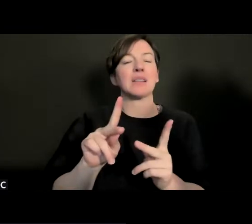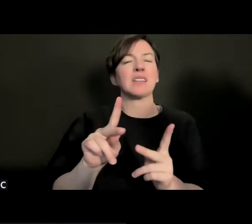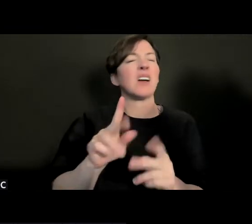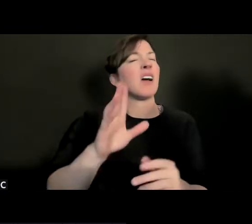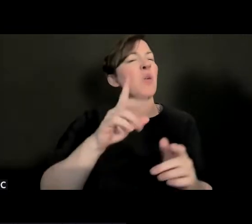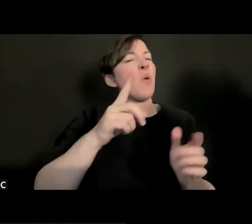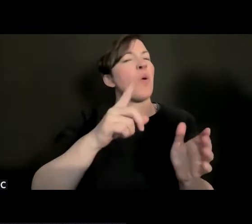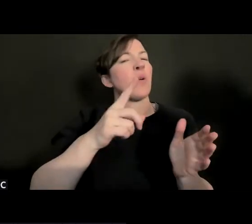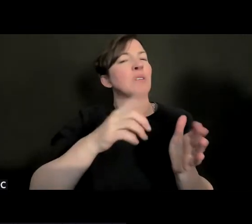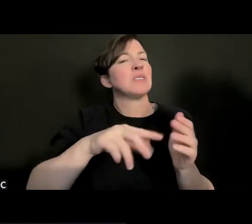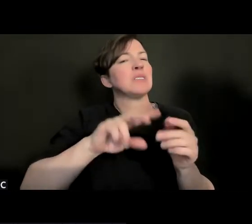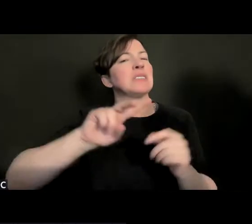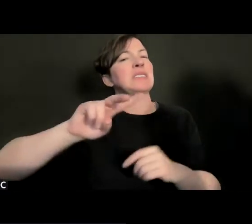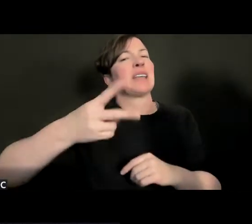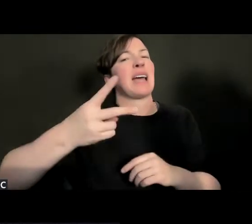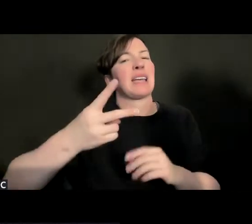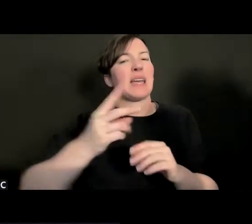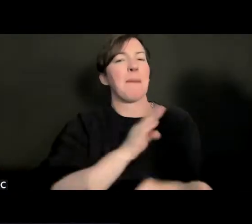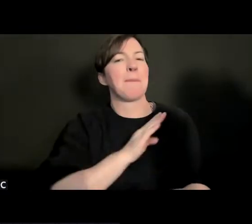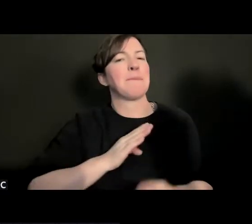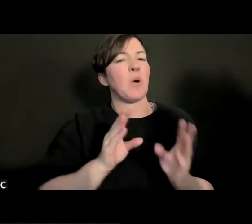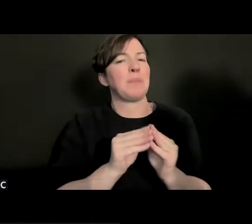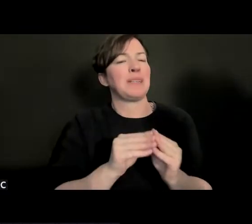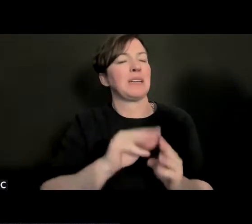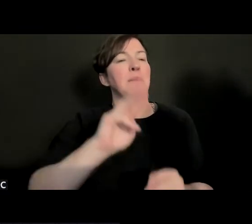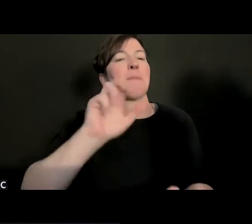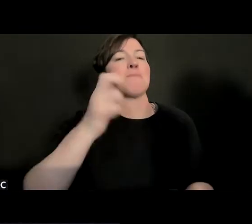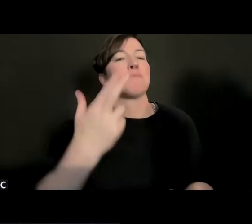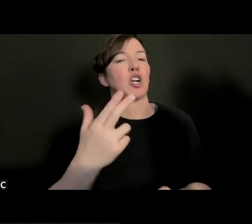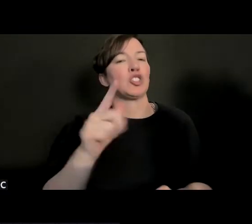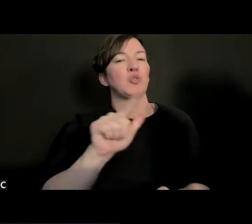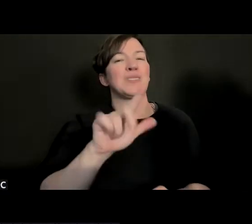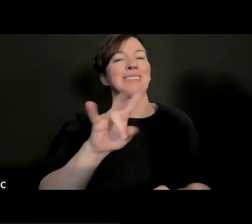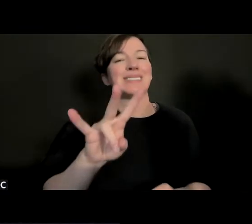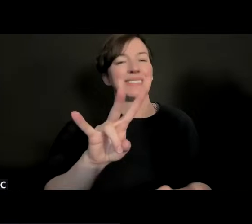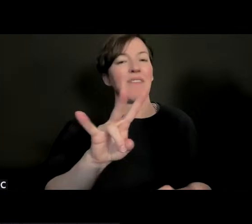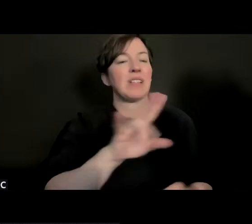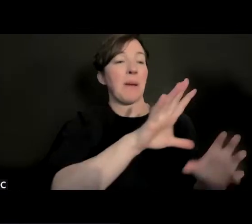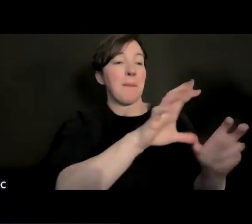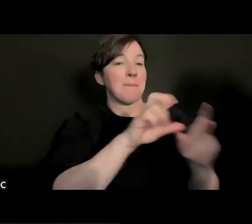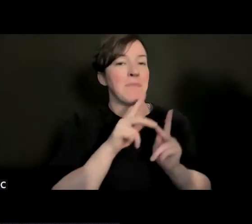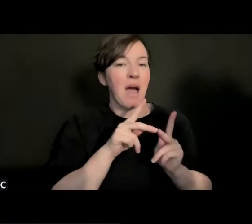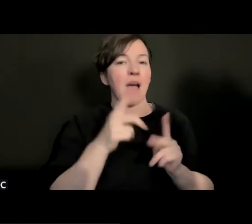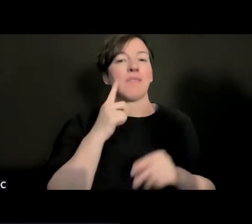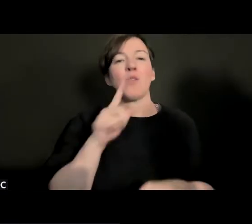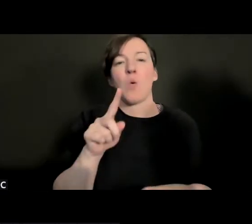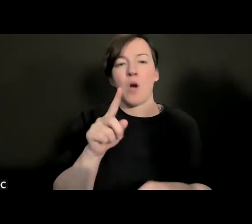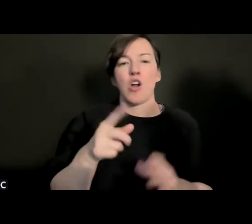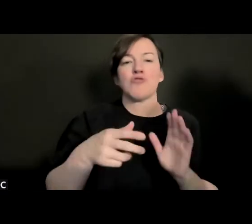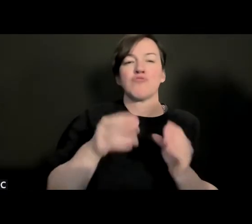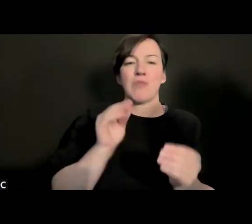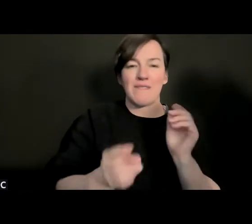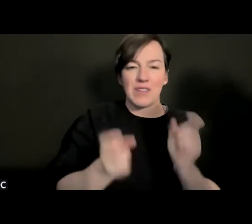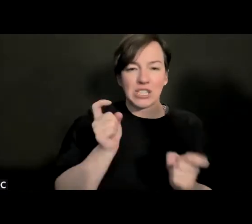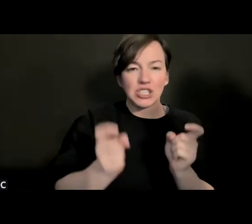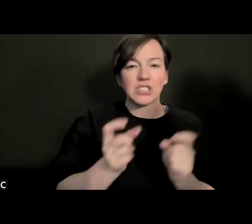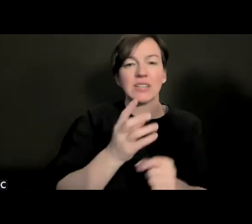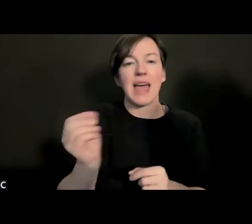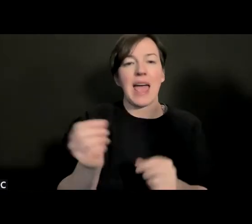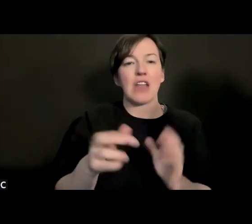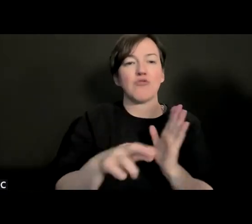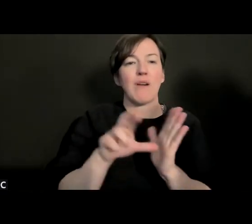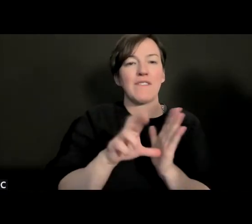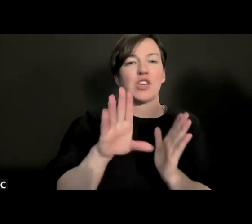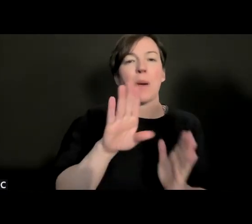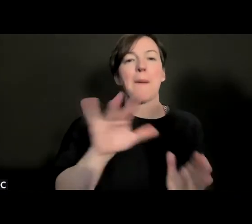second board meeting in March? What's the date? on March that? 27th. Bring it back on March 27th for revision and review by the board. And